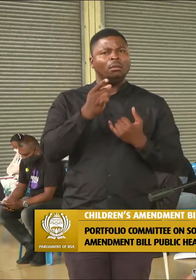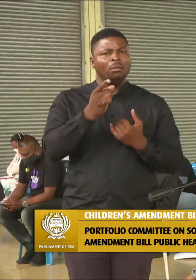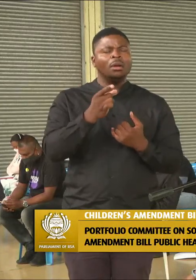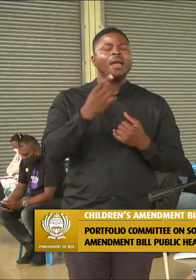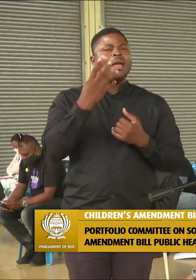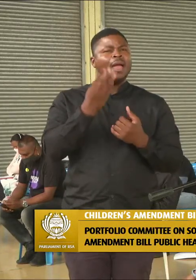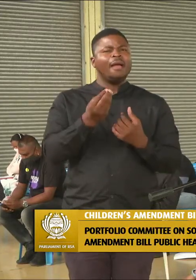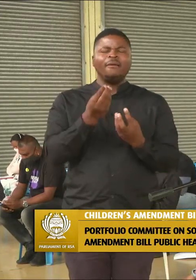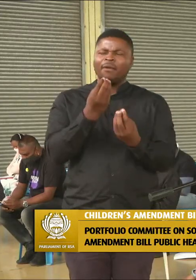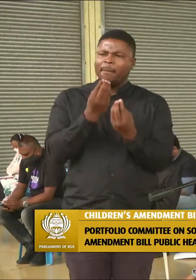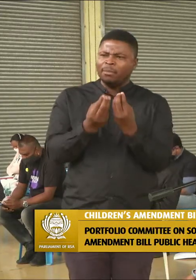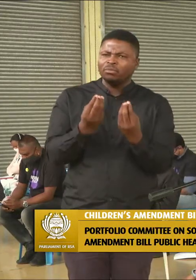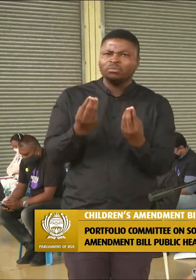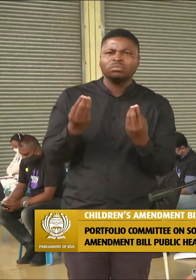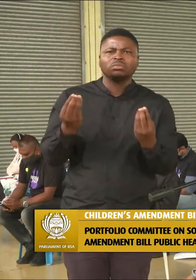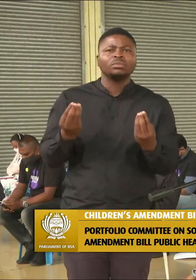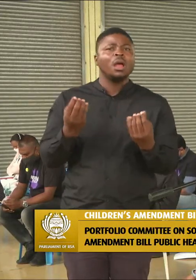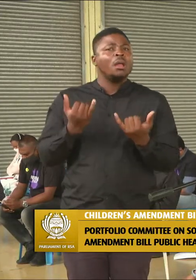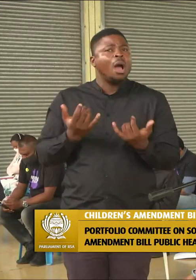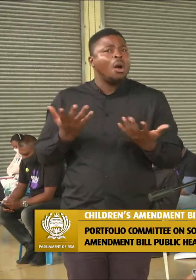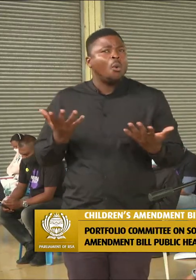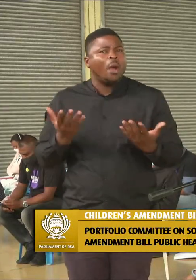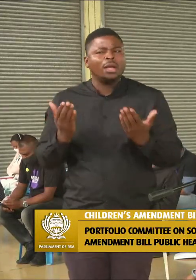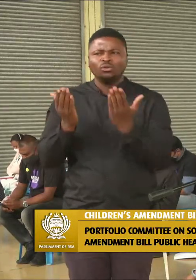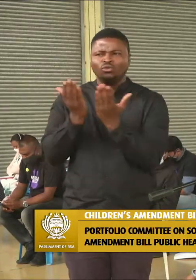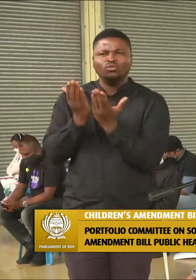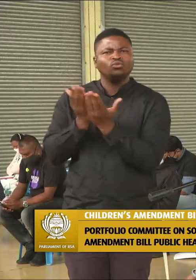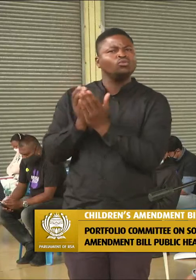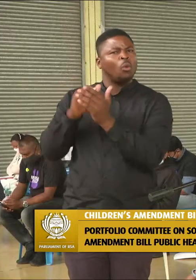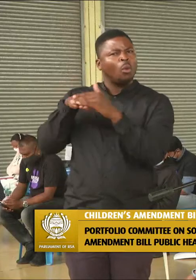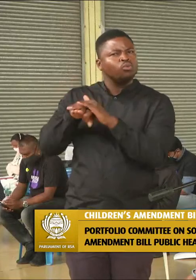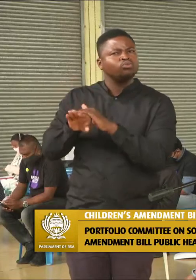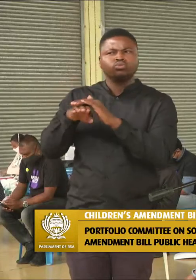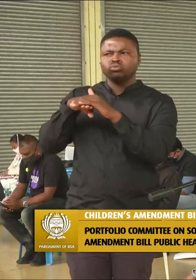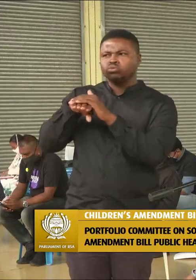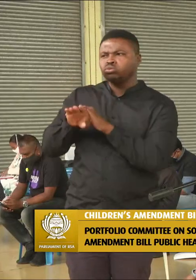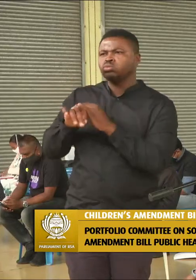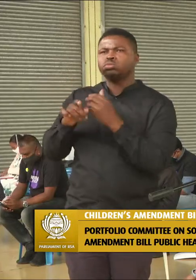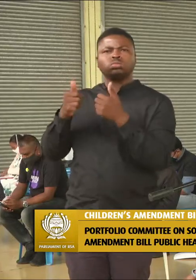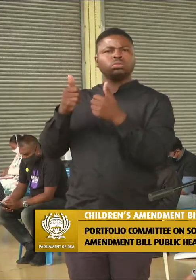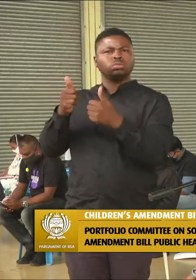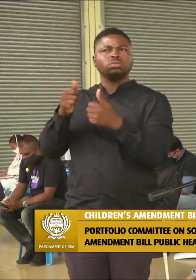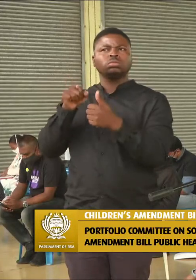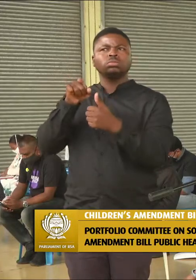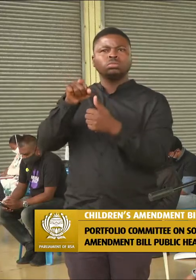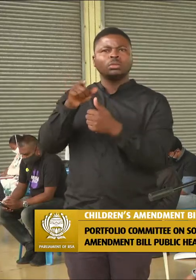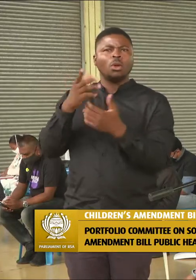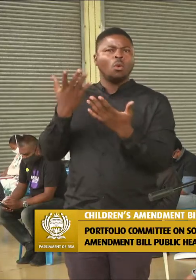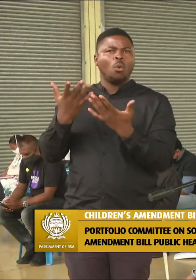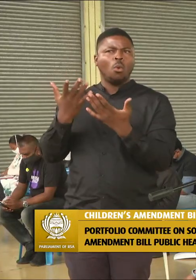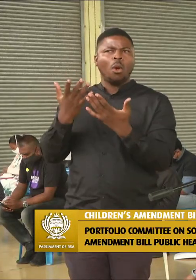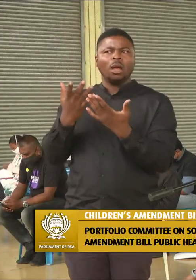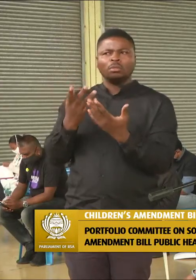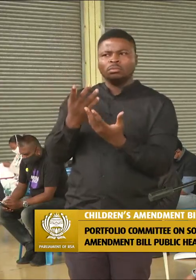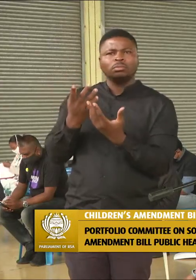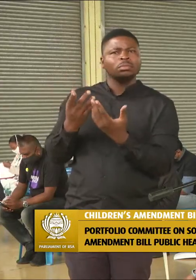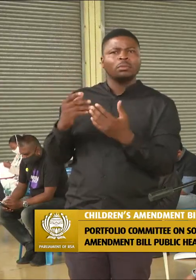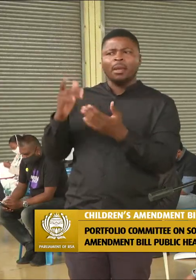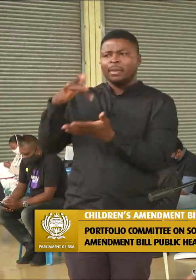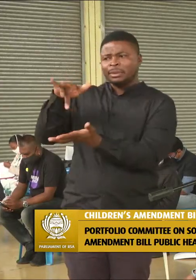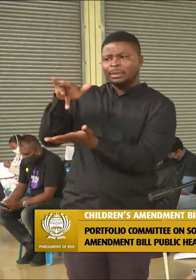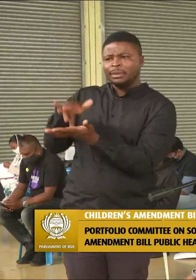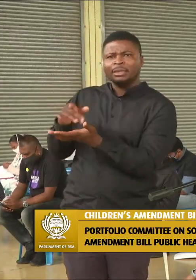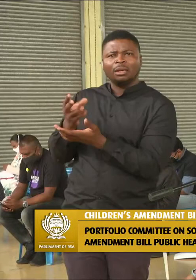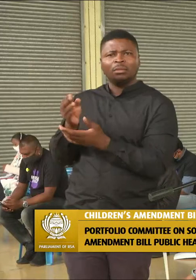many children who are at school of foster care homes as we speak, and